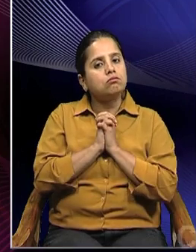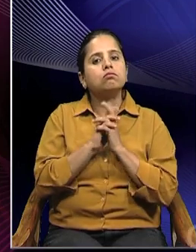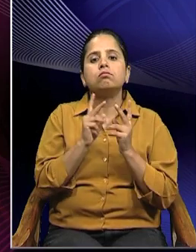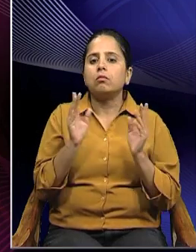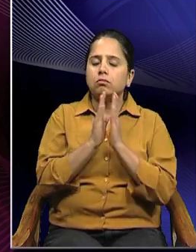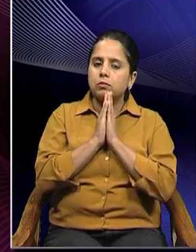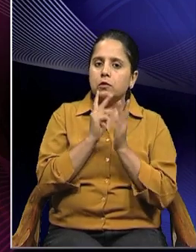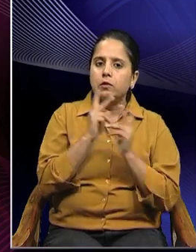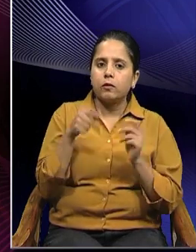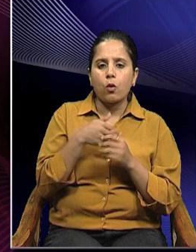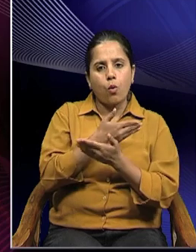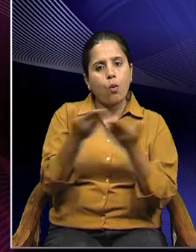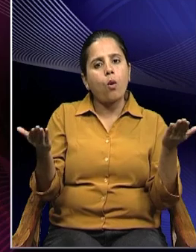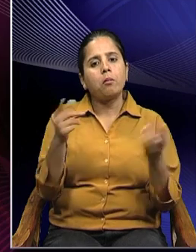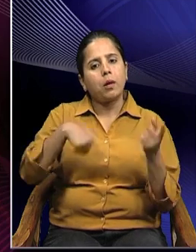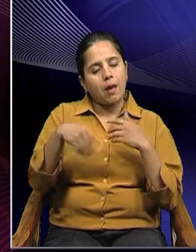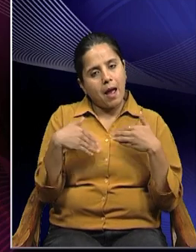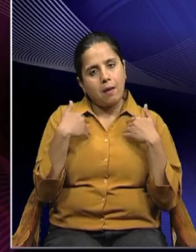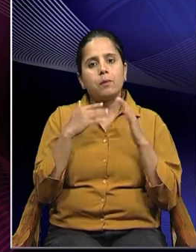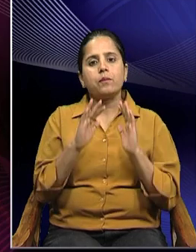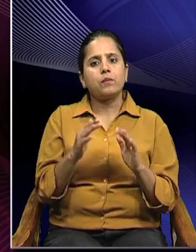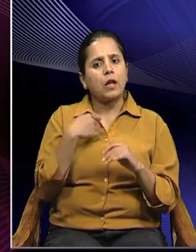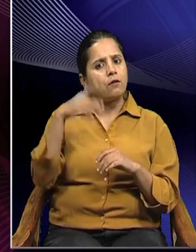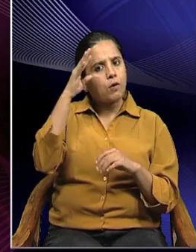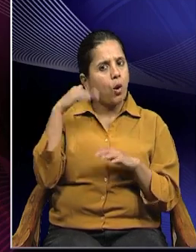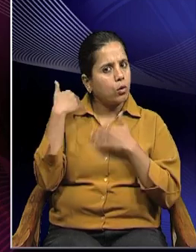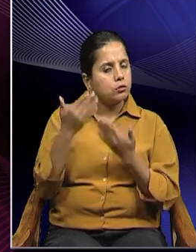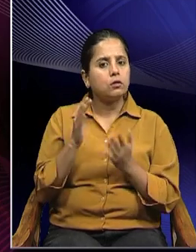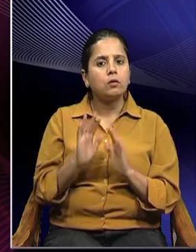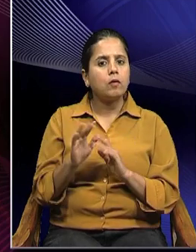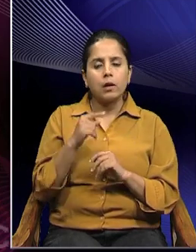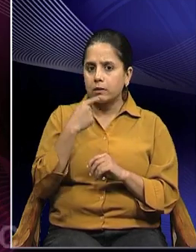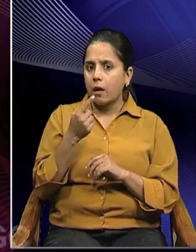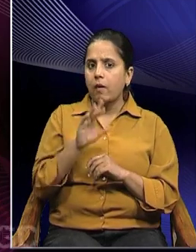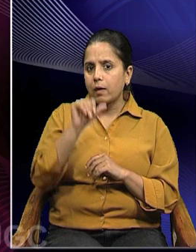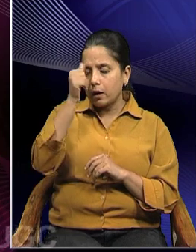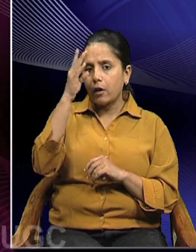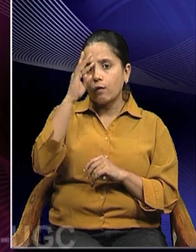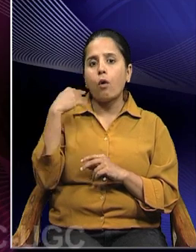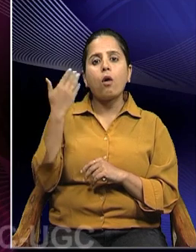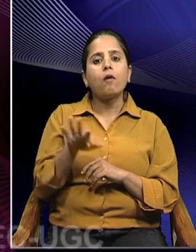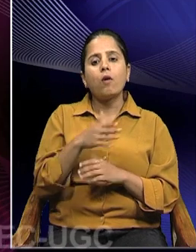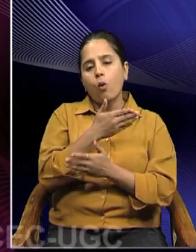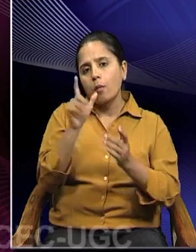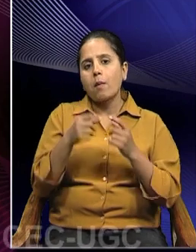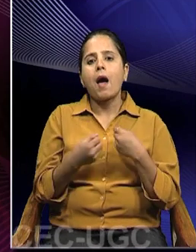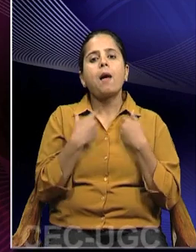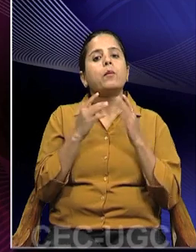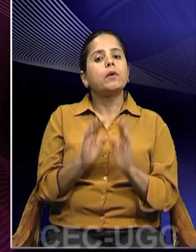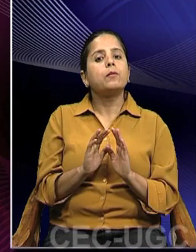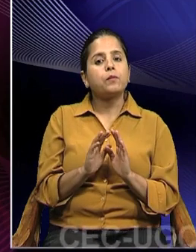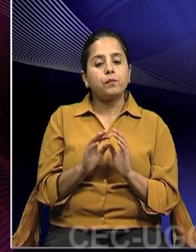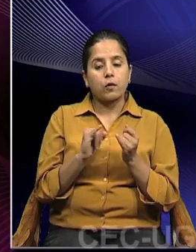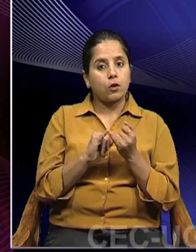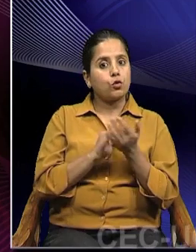that Sarve Bhavantu Sukhina. This has been our philosophy, this has been the Indian philosophy, and this shloka is